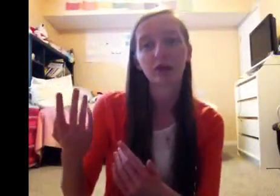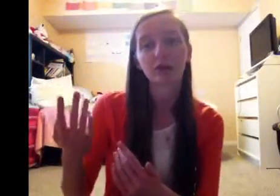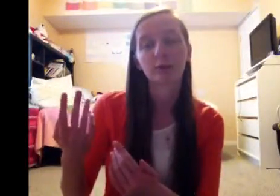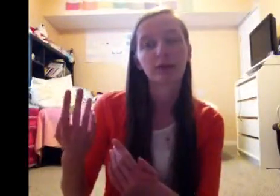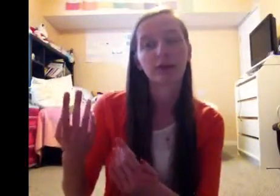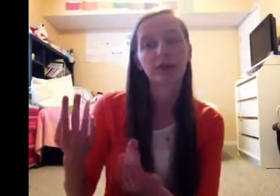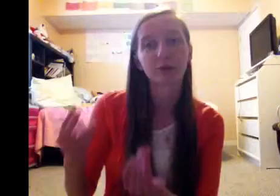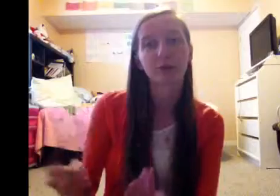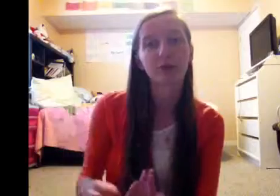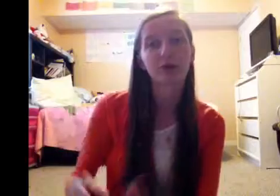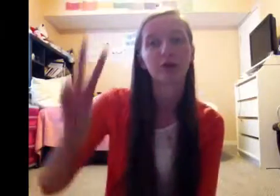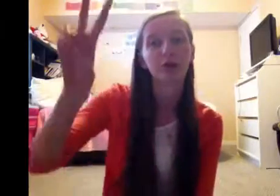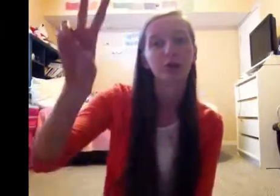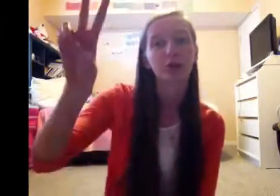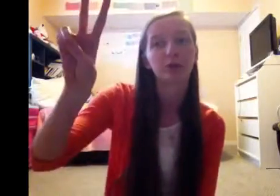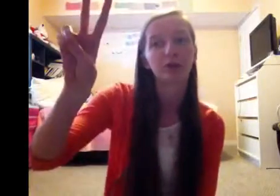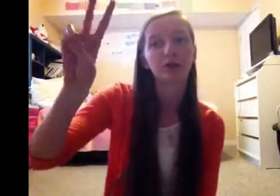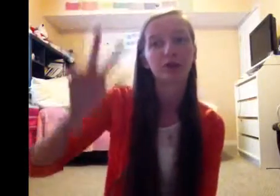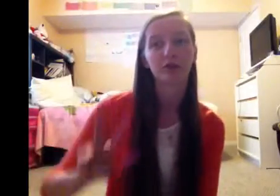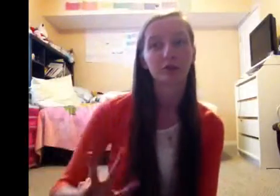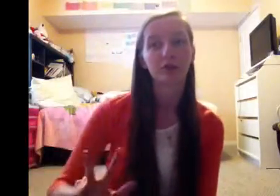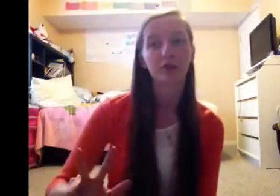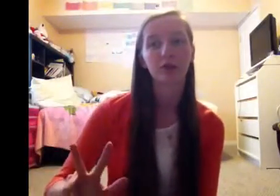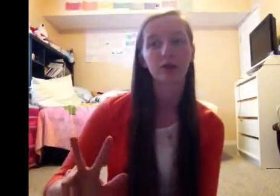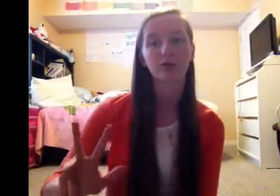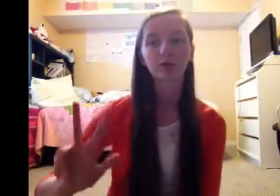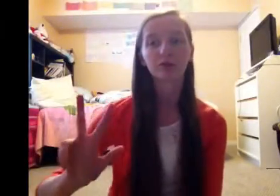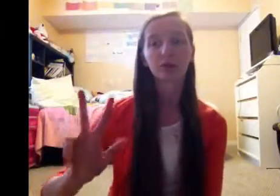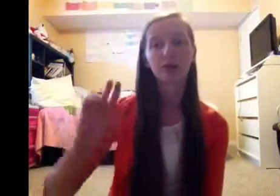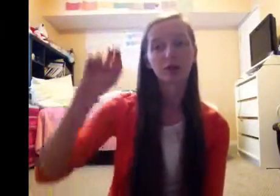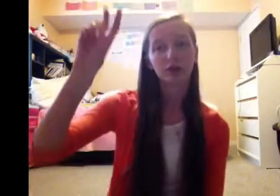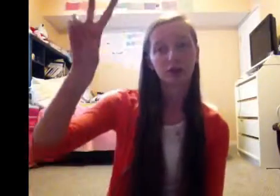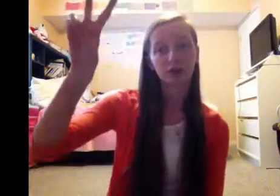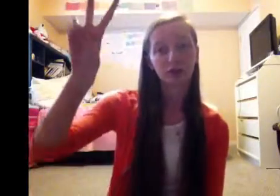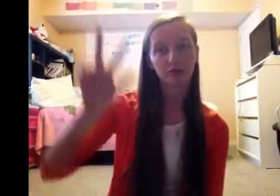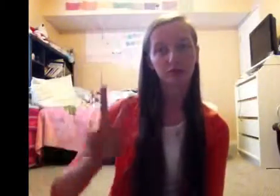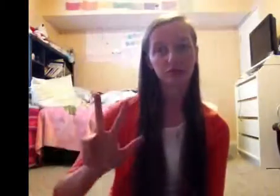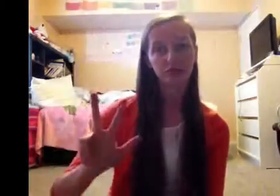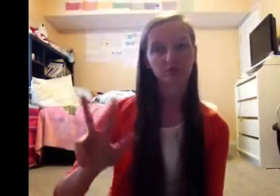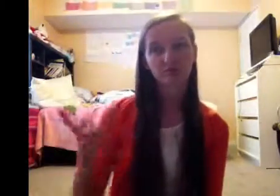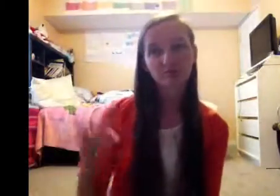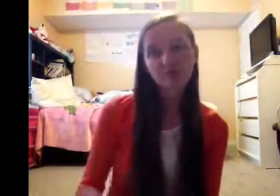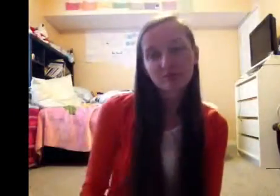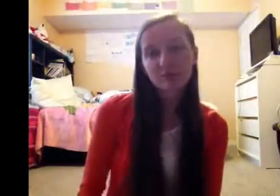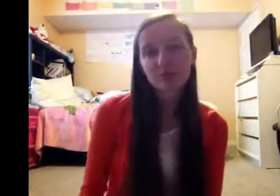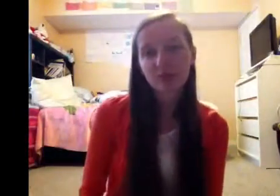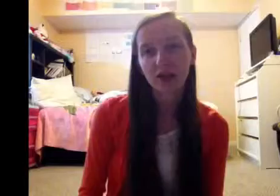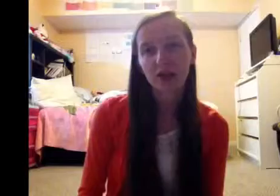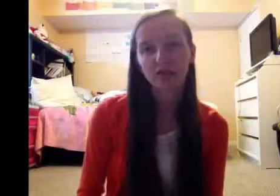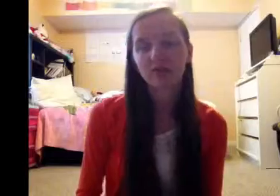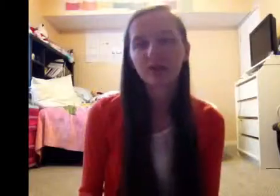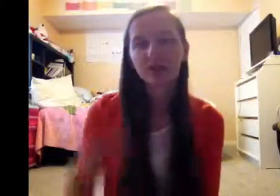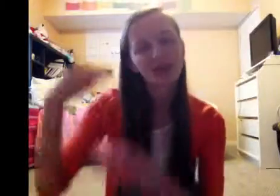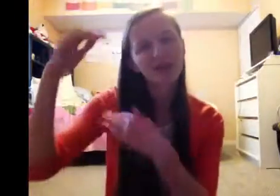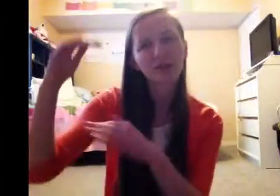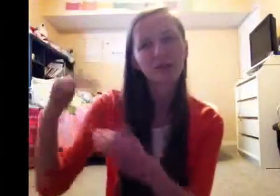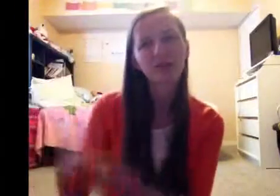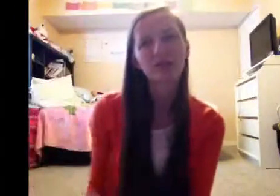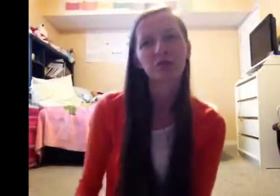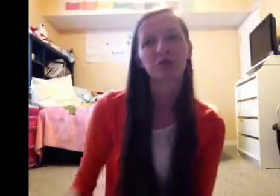So, if it's, like, 2/3, you do 2, and then 3 at the bottom. You just kind of, it's pretty simple. You